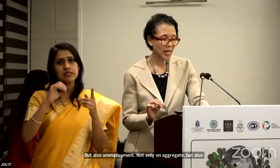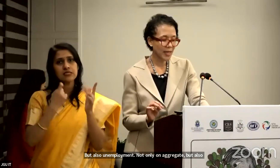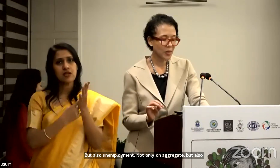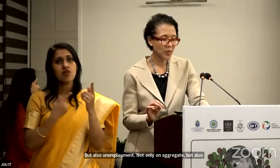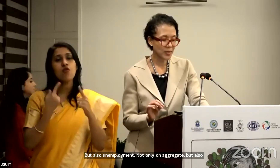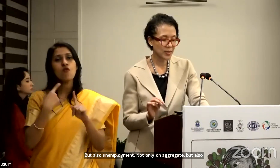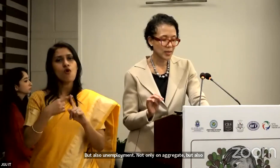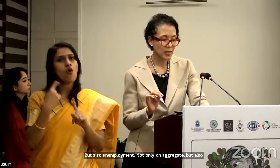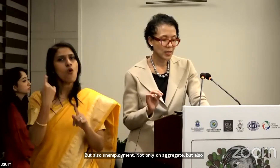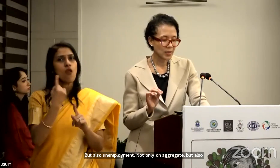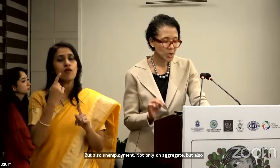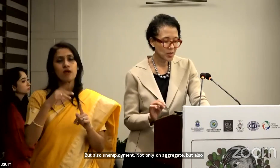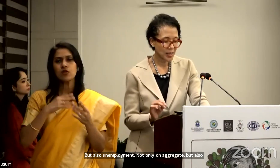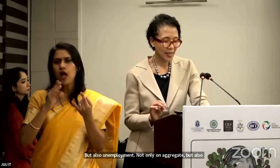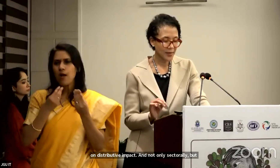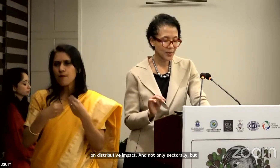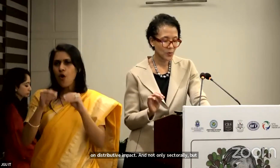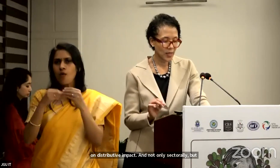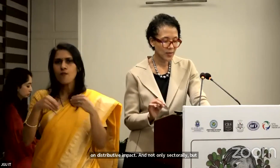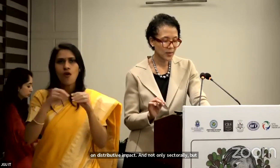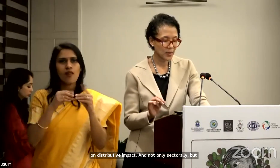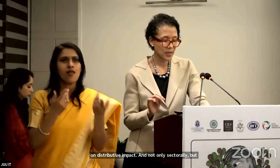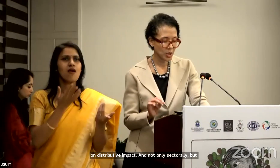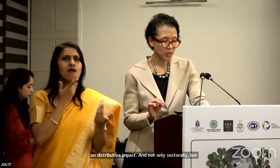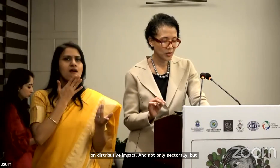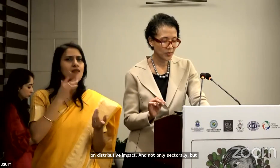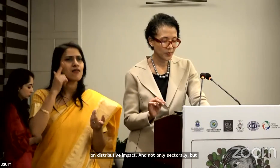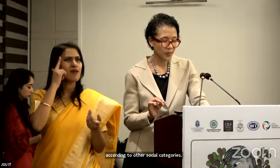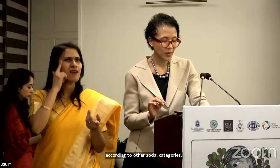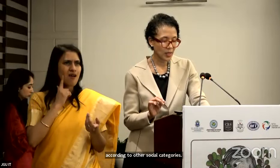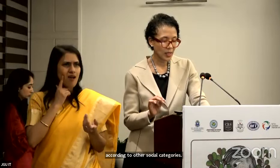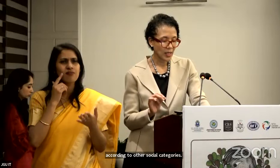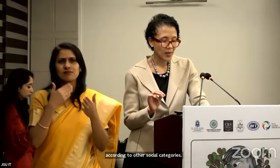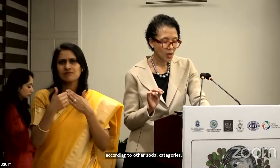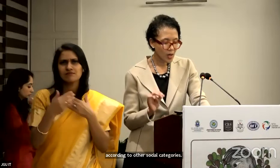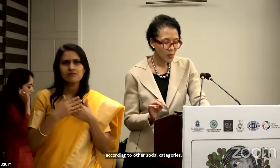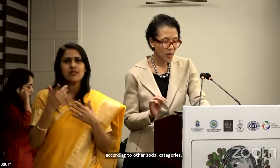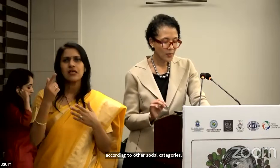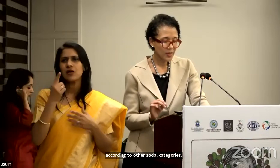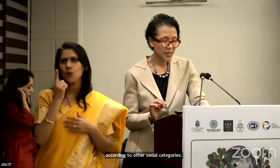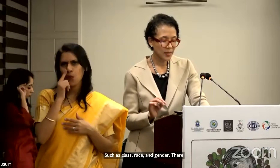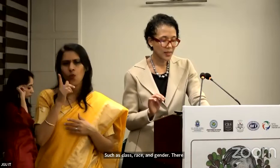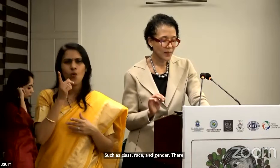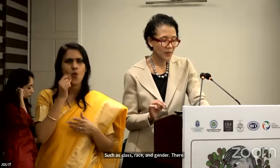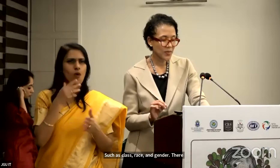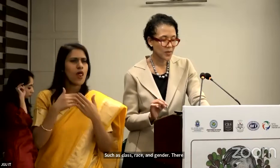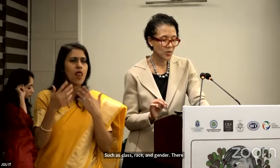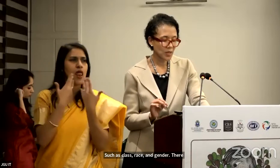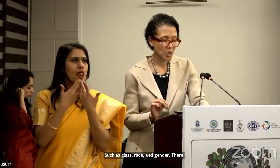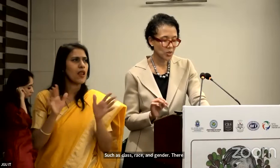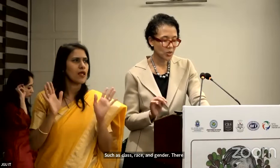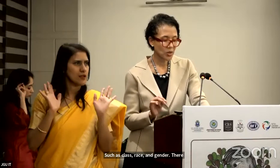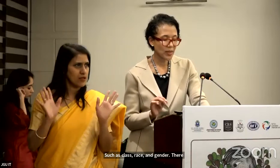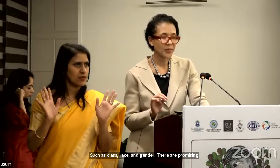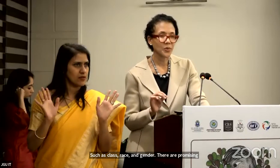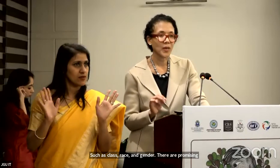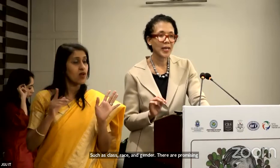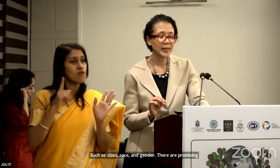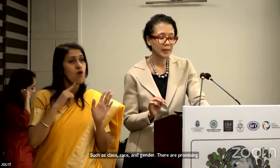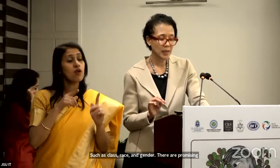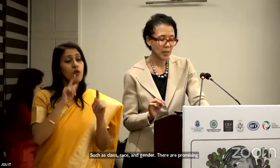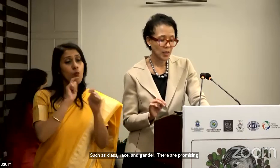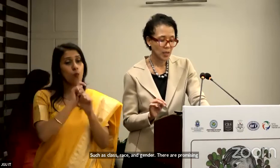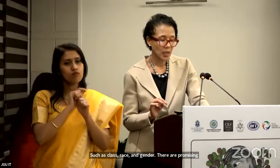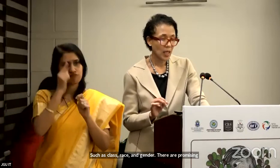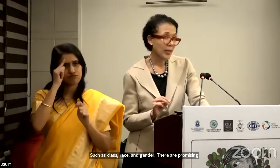social categories, such as class, race, and gender. There are promising efforts in this direction currently